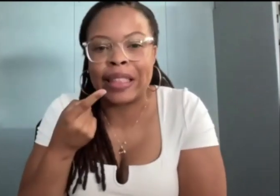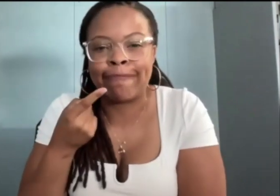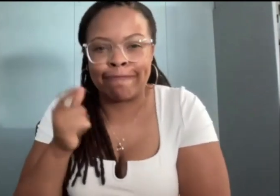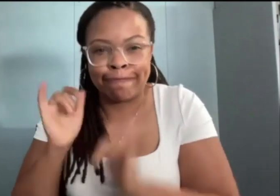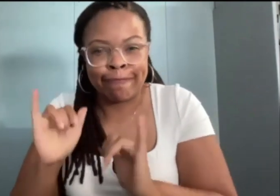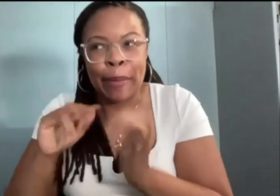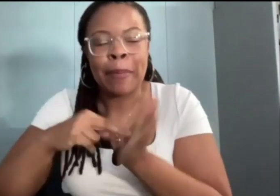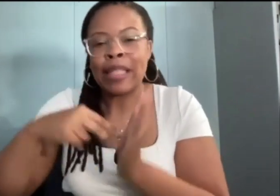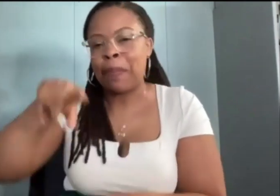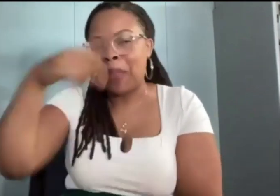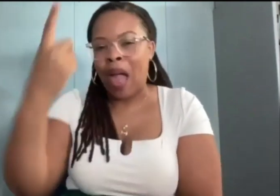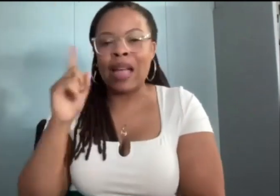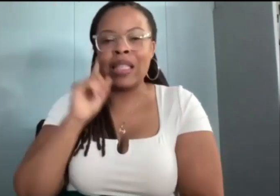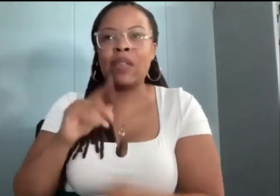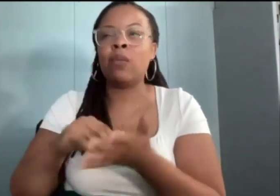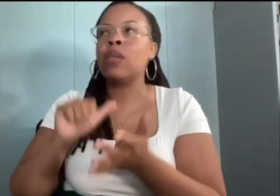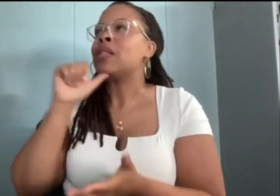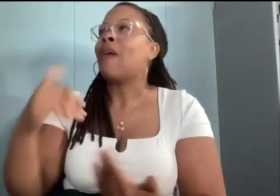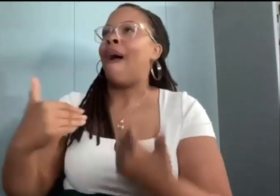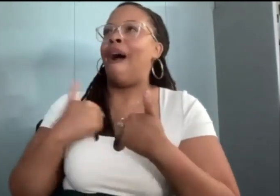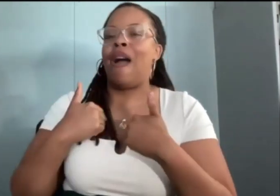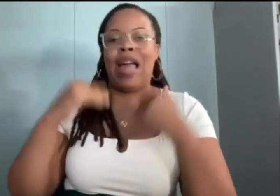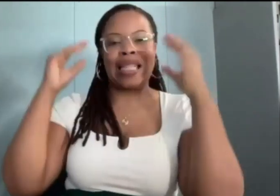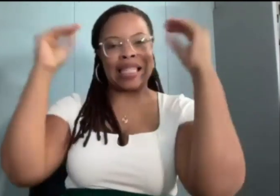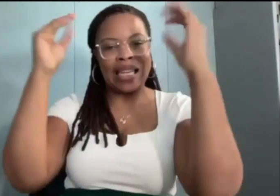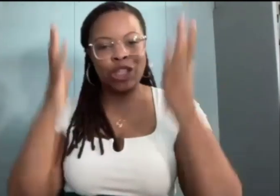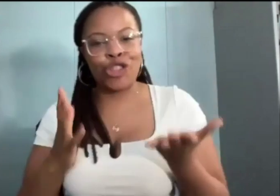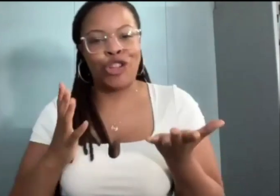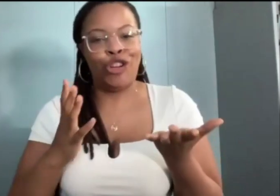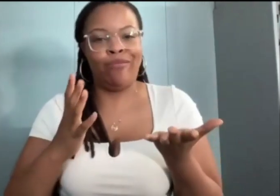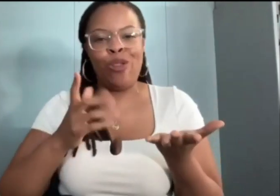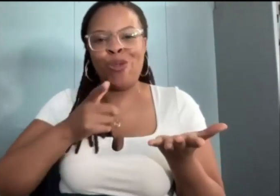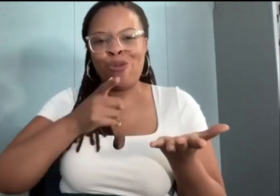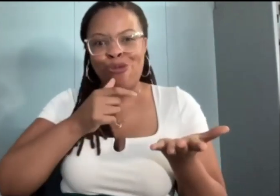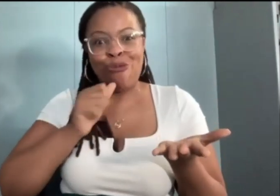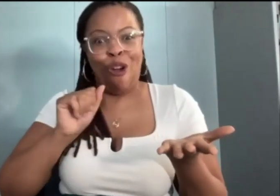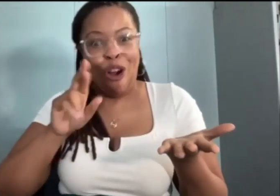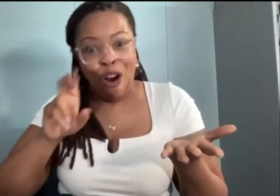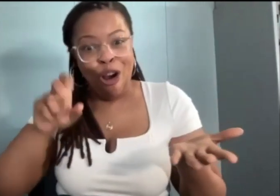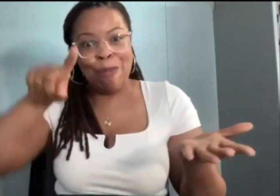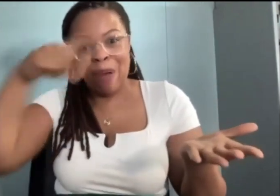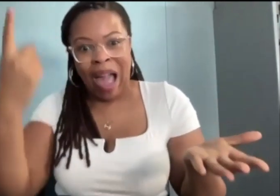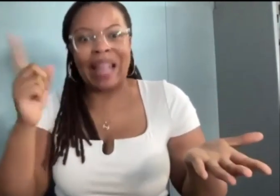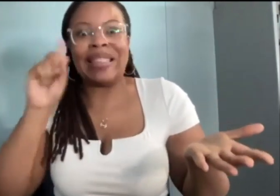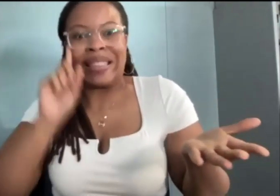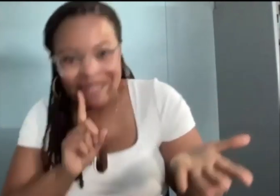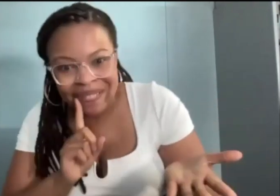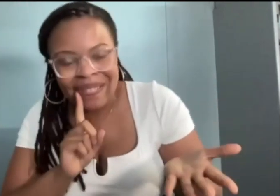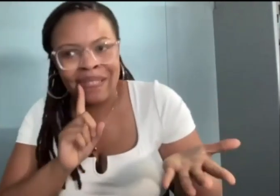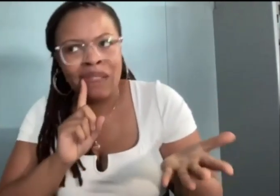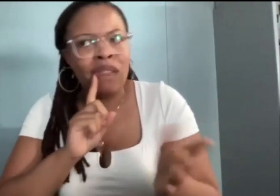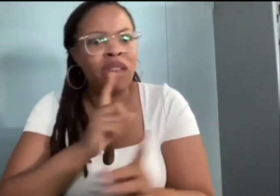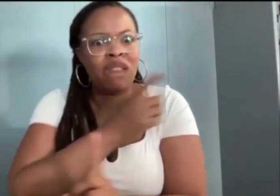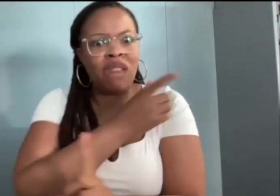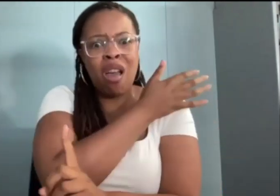from HBCUs, historically Black colleges and universities. They were educators who were educated in